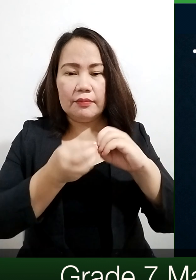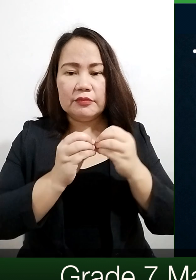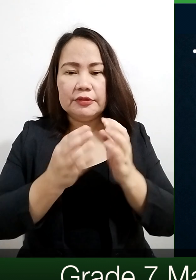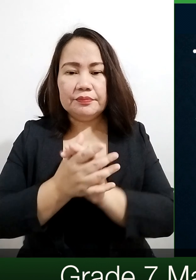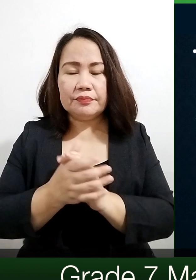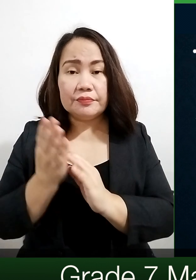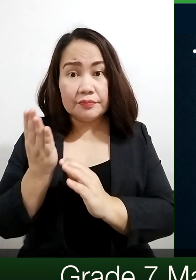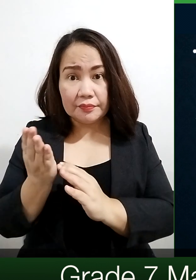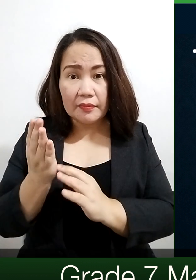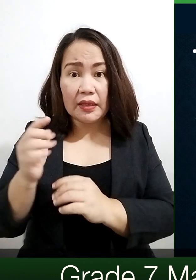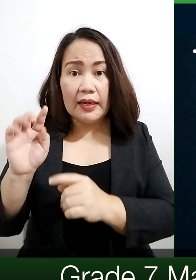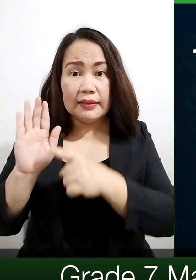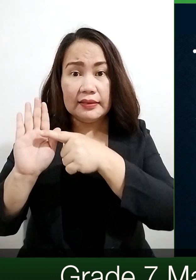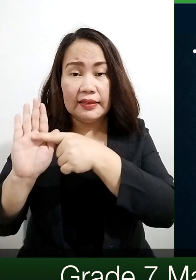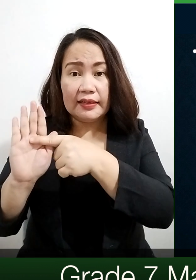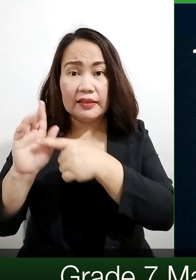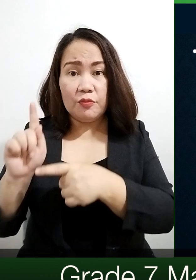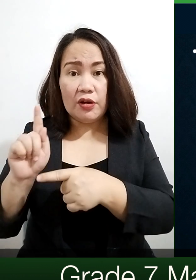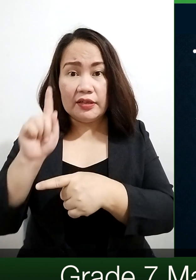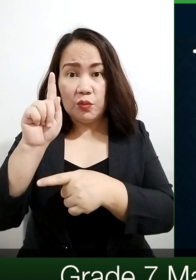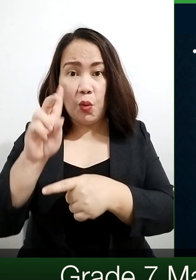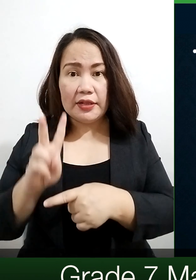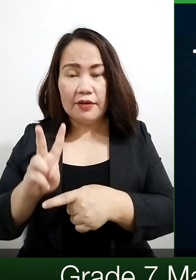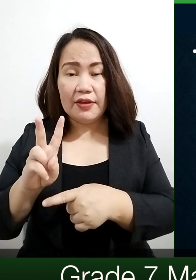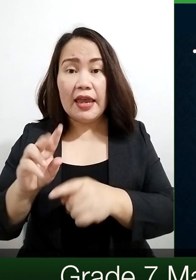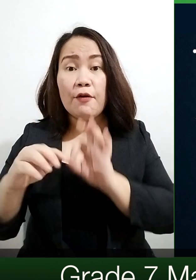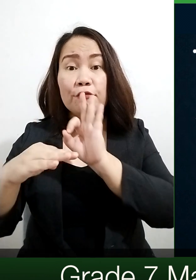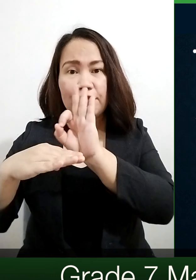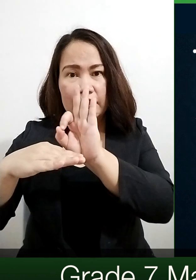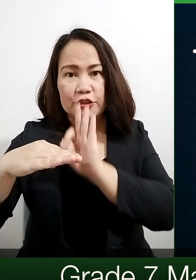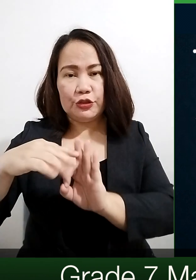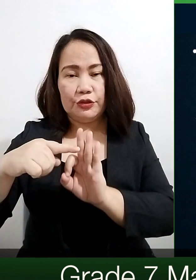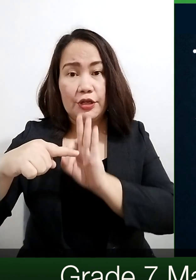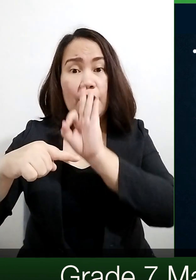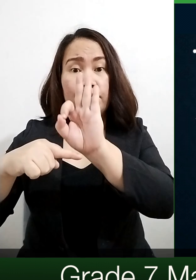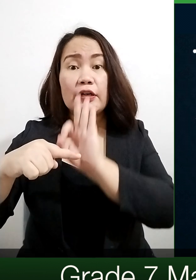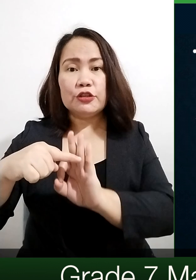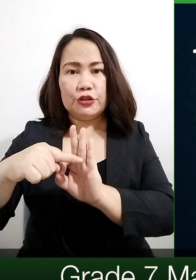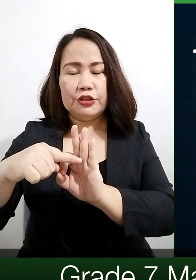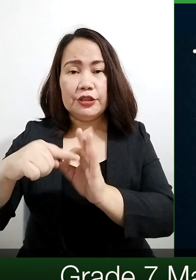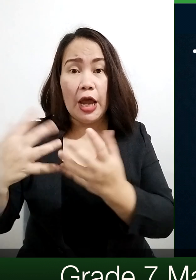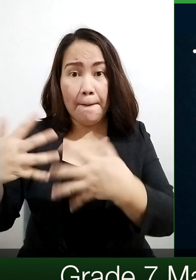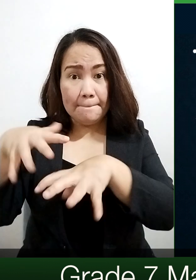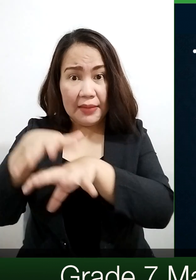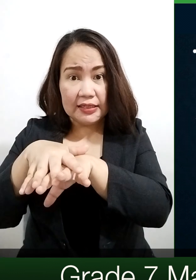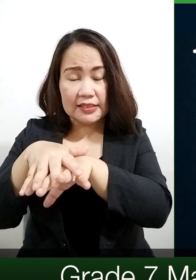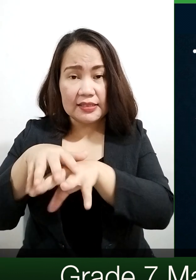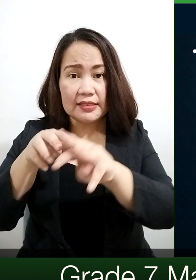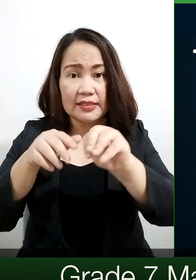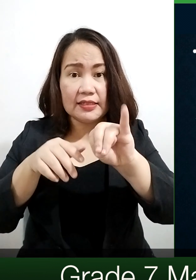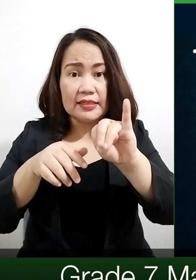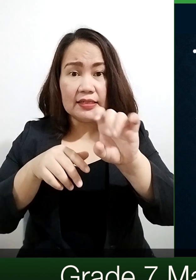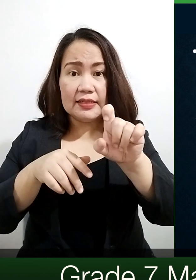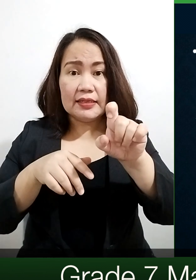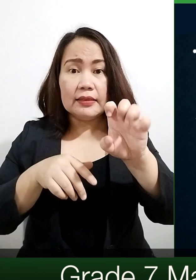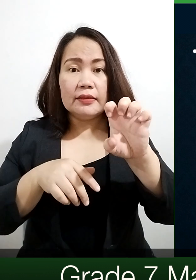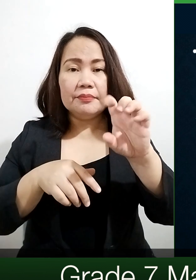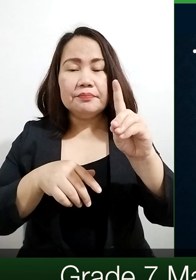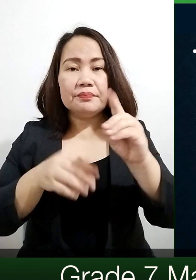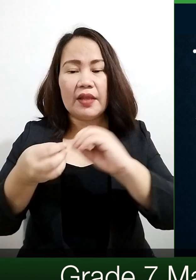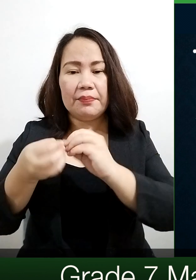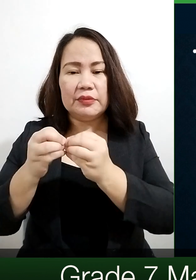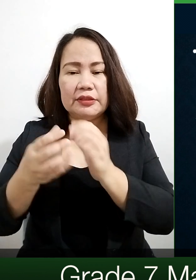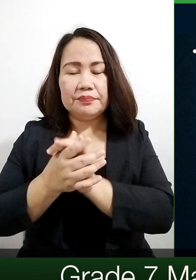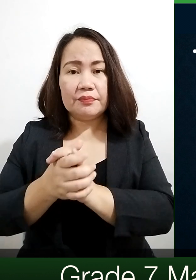one. So this is an example of a fraction, okay? Specifically, mixed number, right? So negative 1